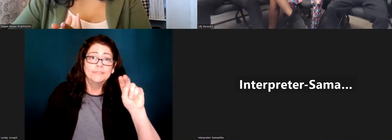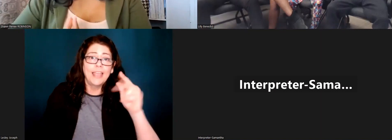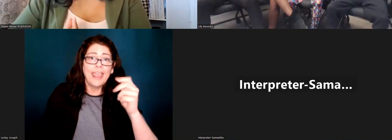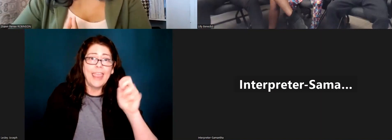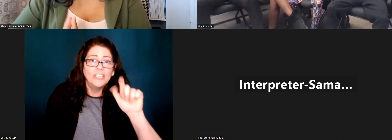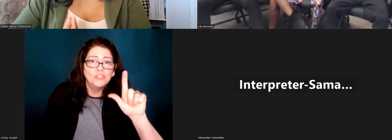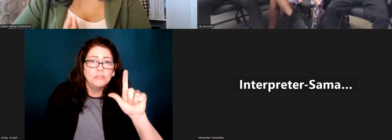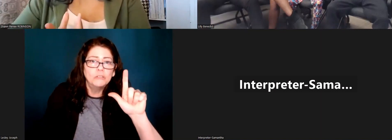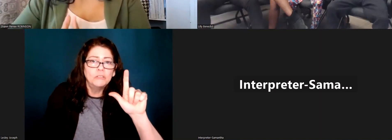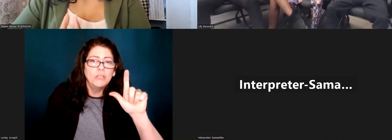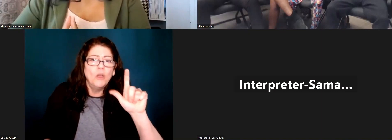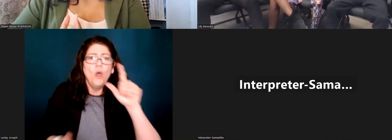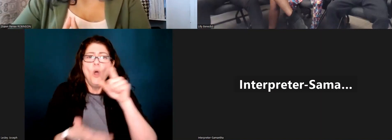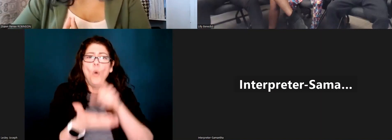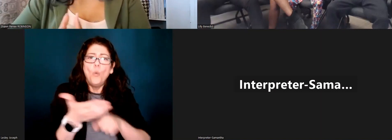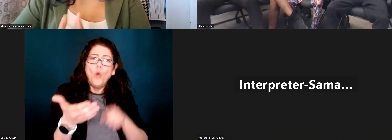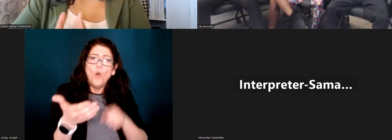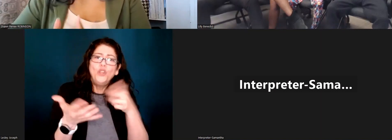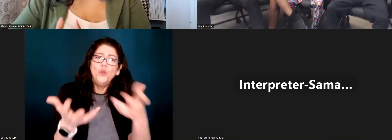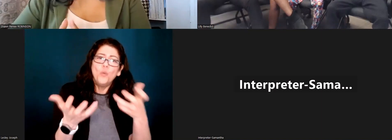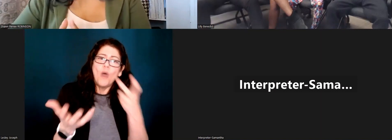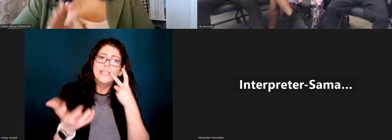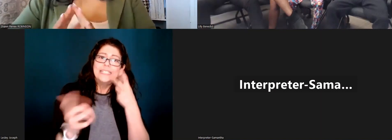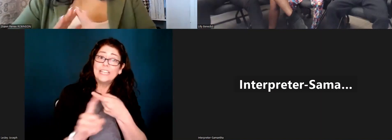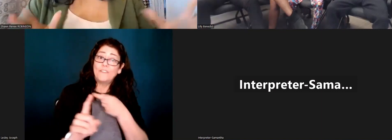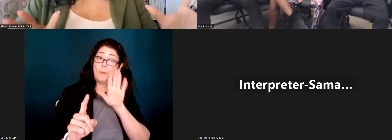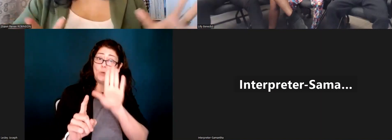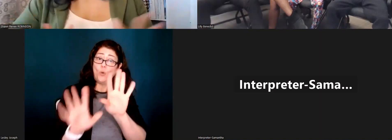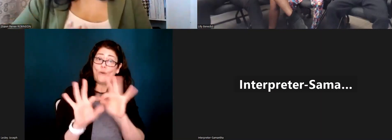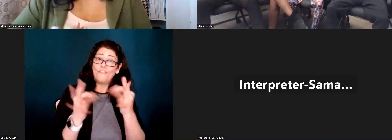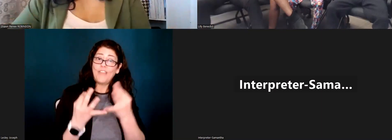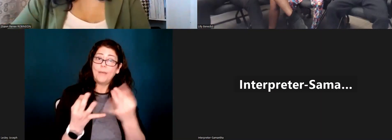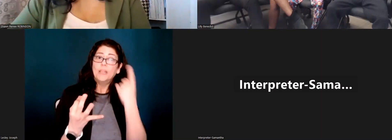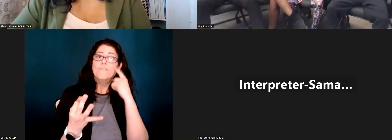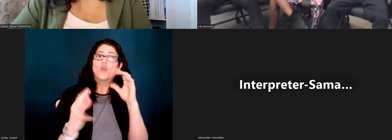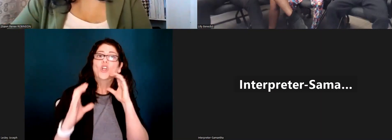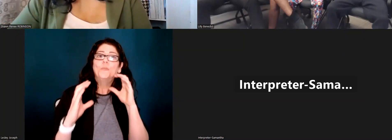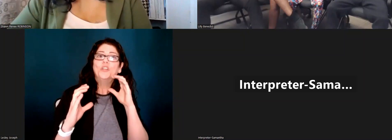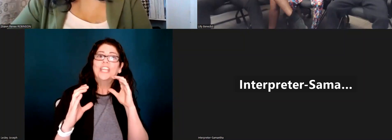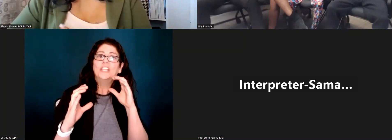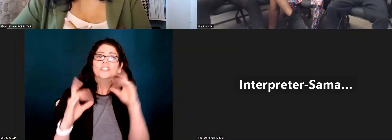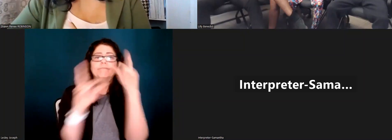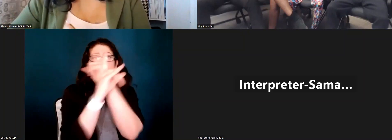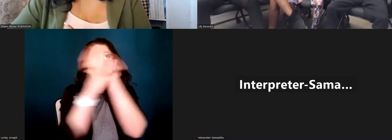What do you want to see for communication in your family if it was perfect?